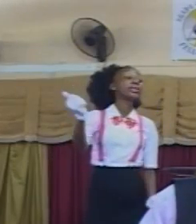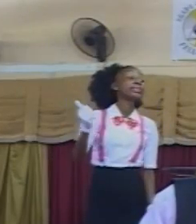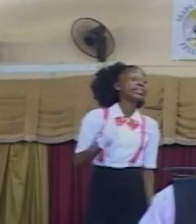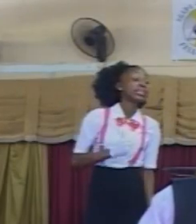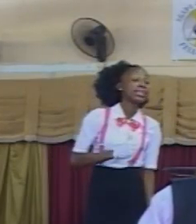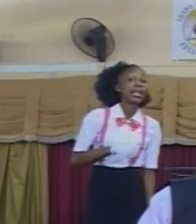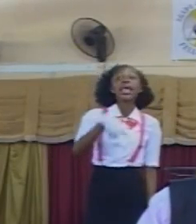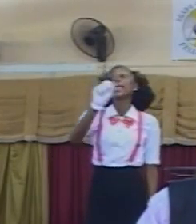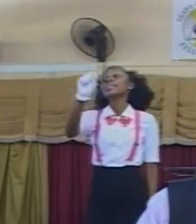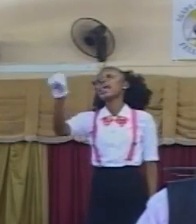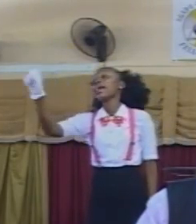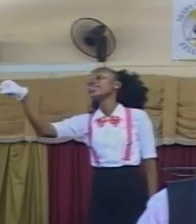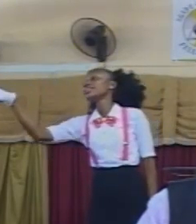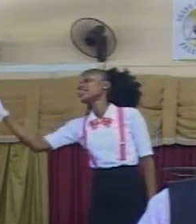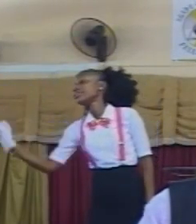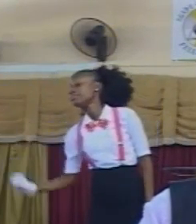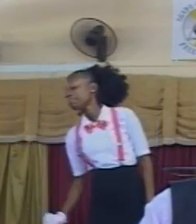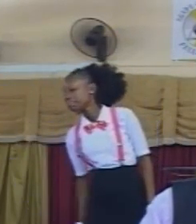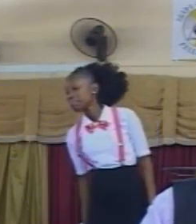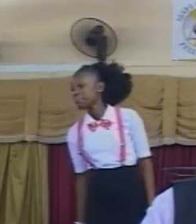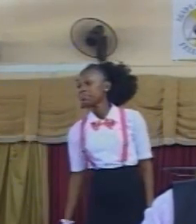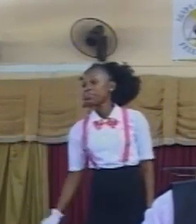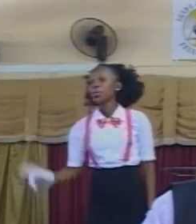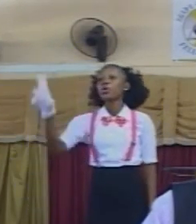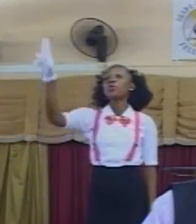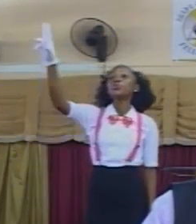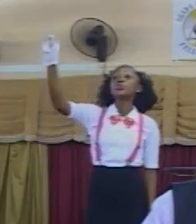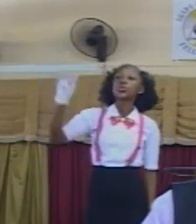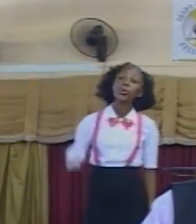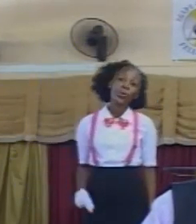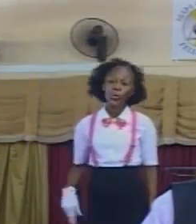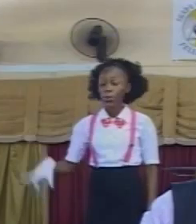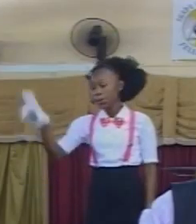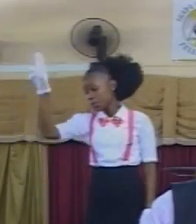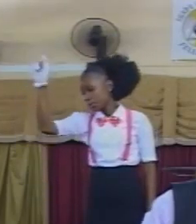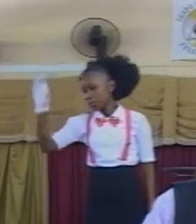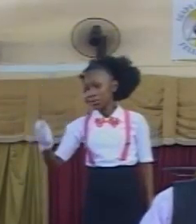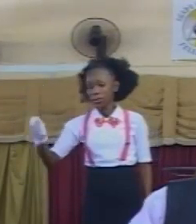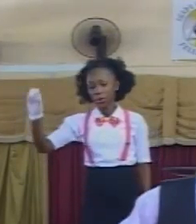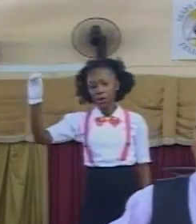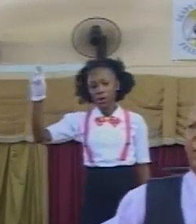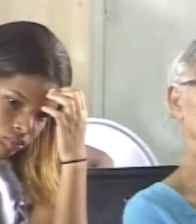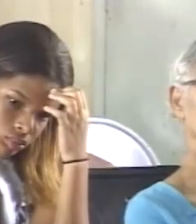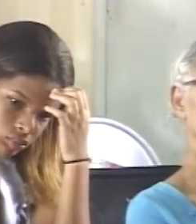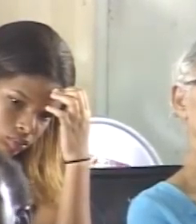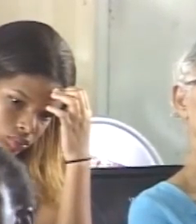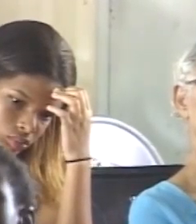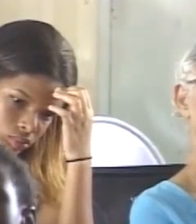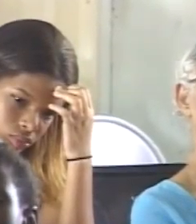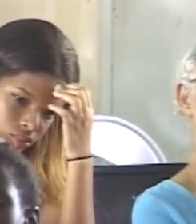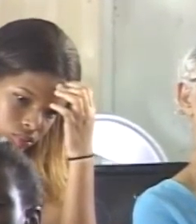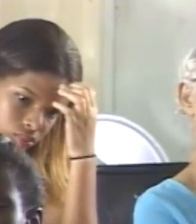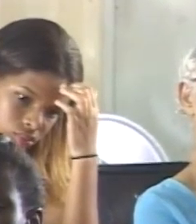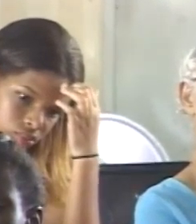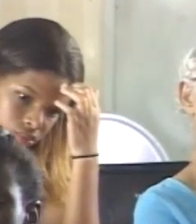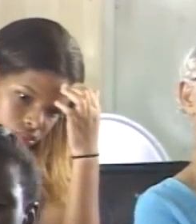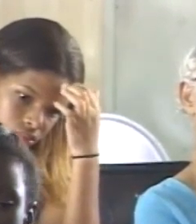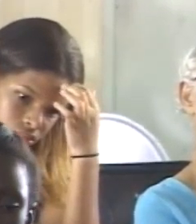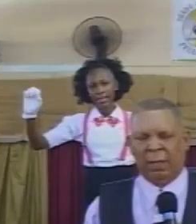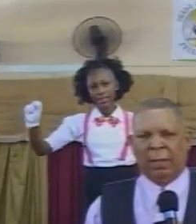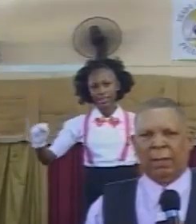Yes, undiluted. No compromise. We all have had our time with that, you know. But that can't be